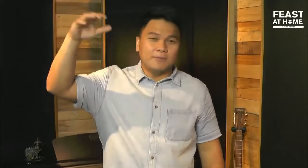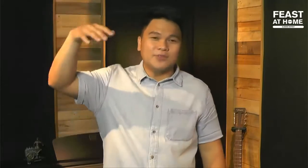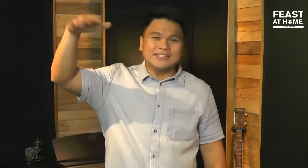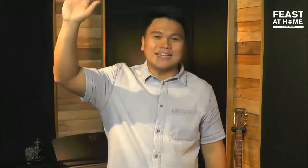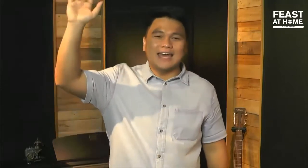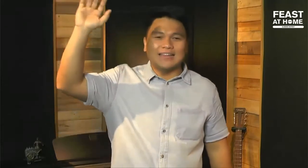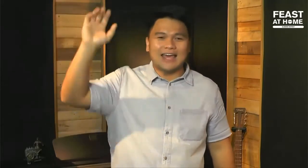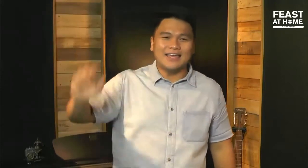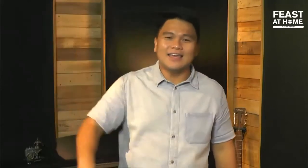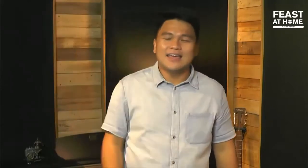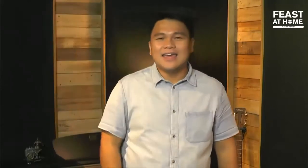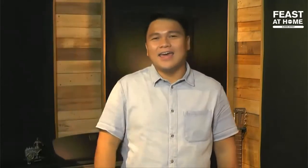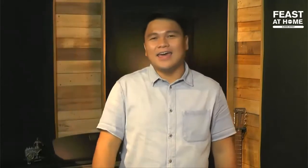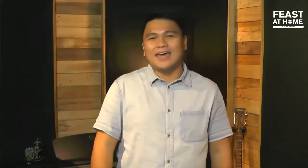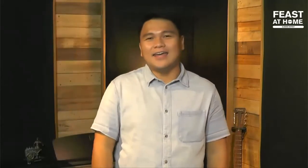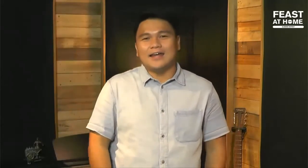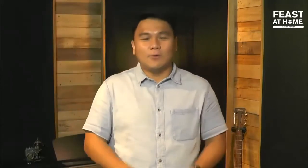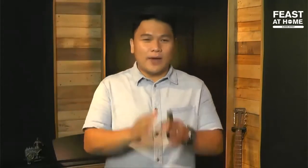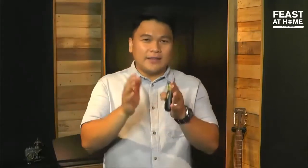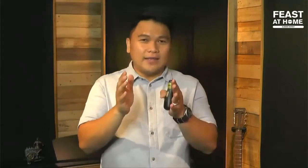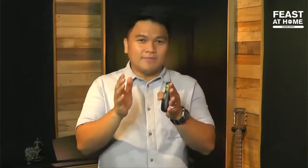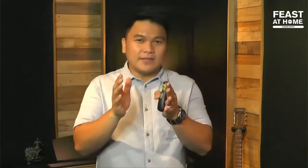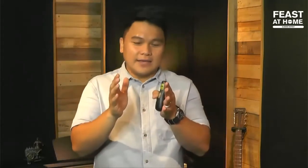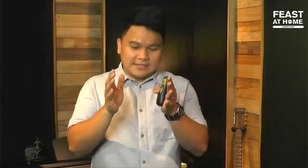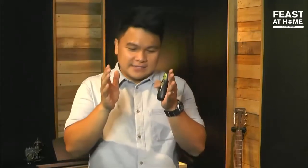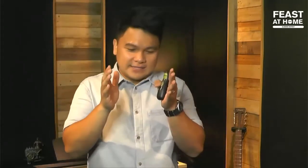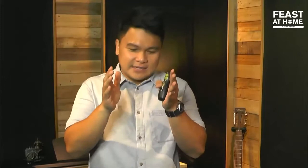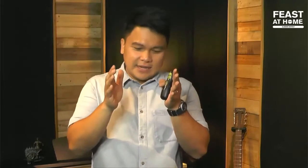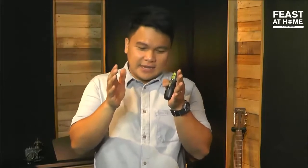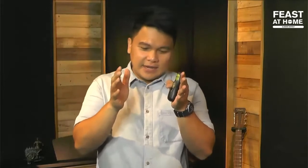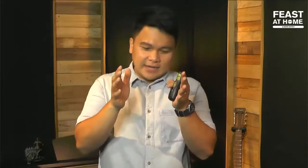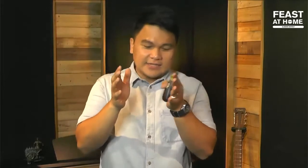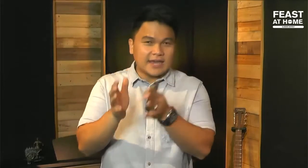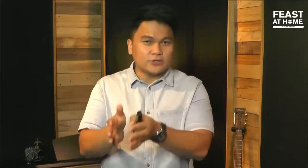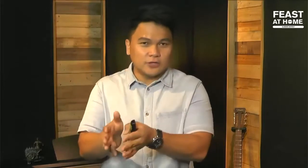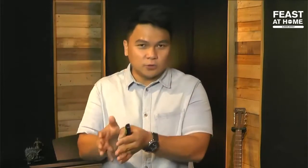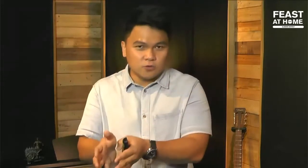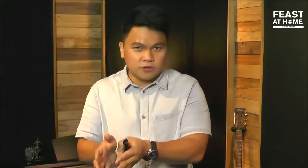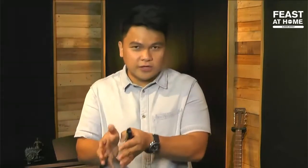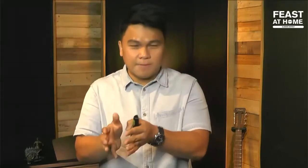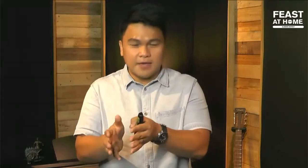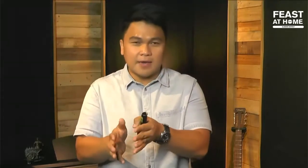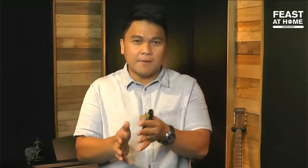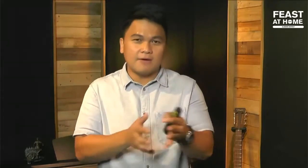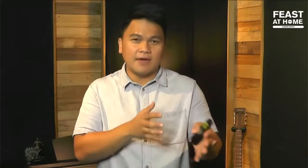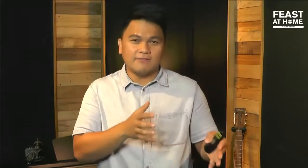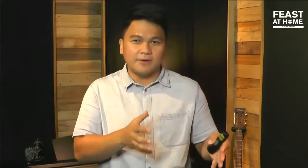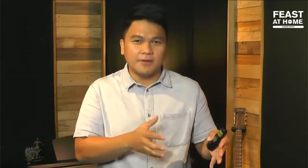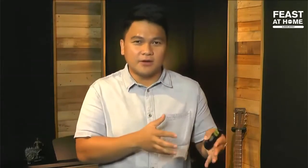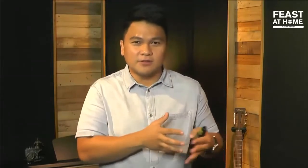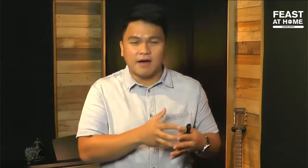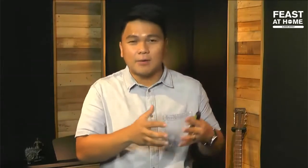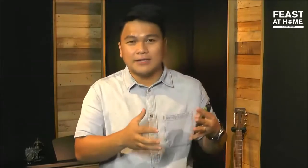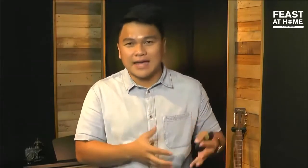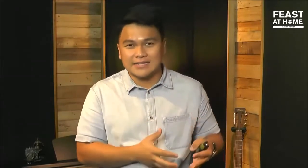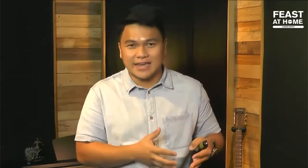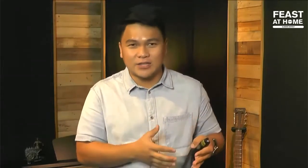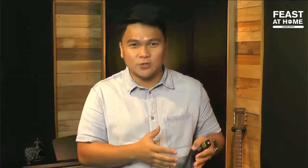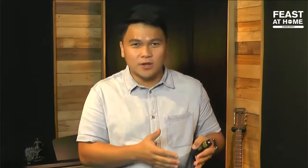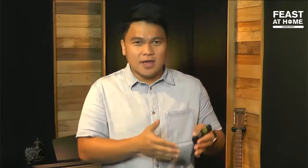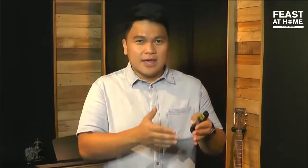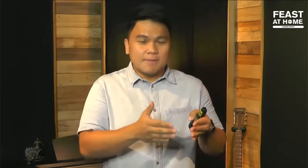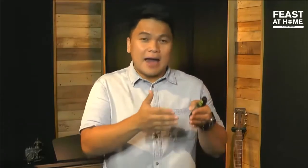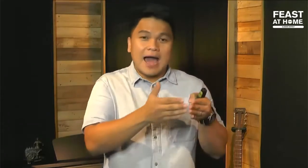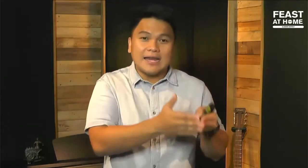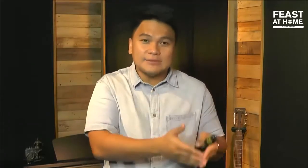wedding, papunta sa Tagaytay. And ang wedding, it is scheduled at 2:30 p.m. However, because of our tight